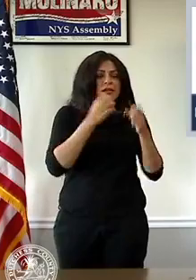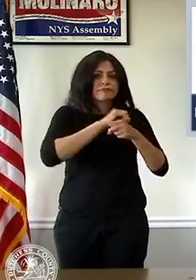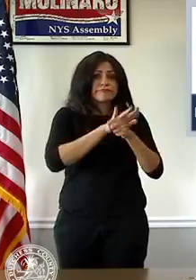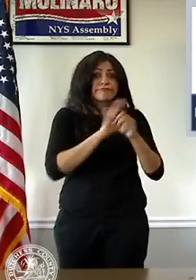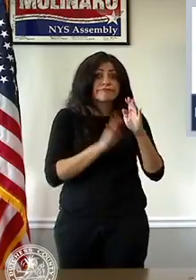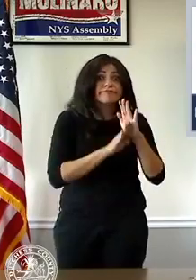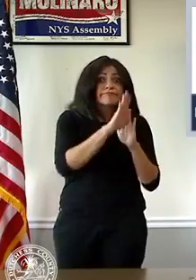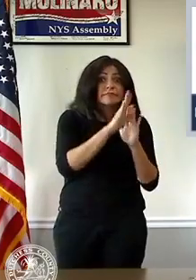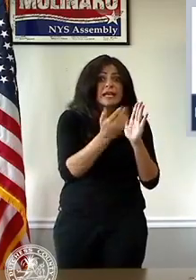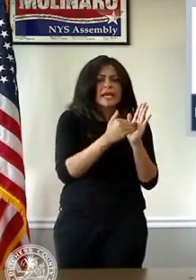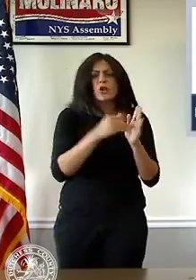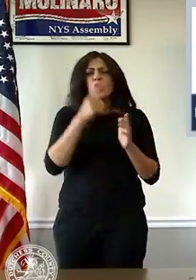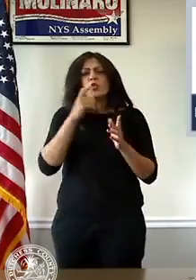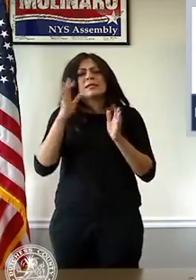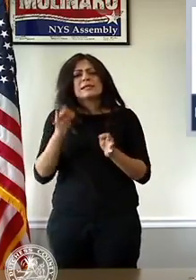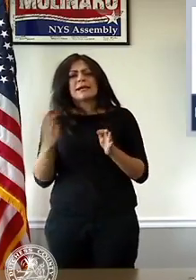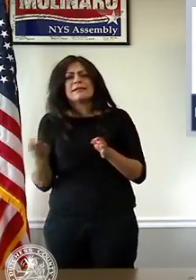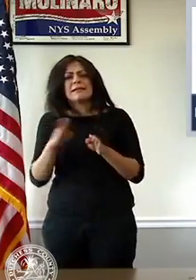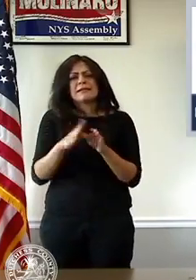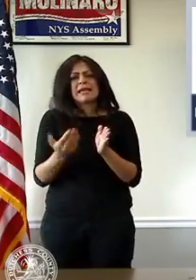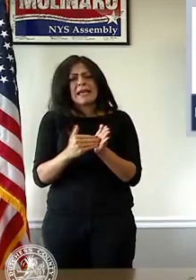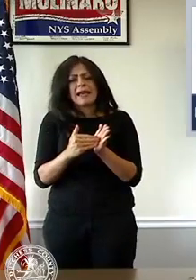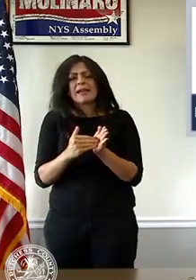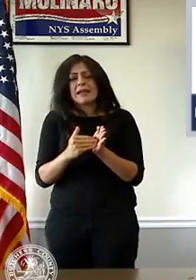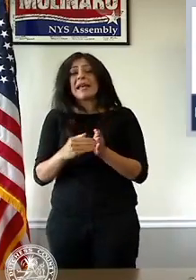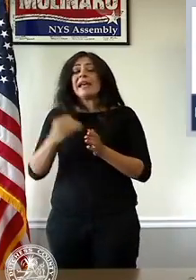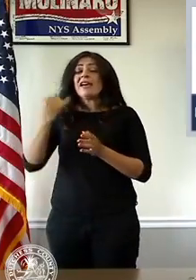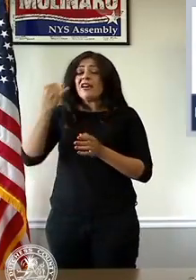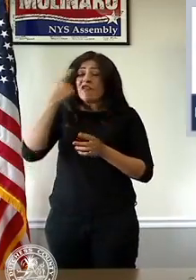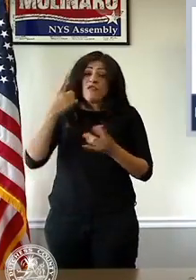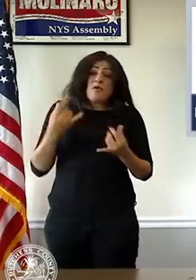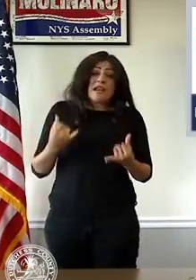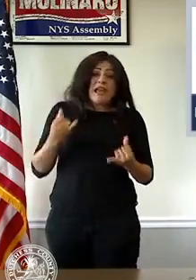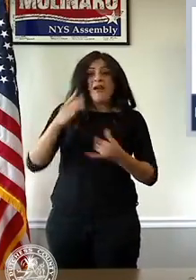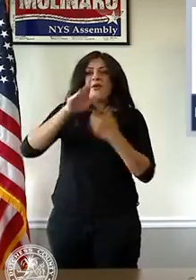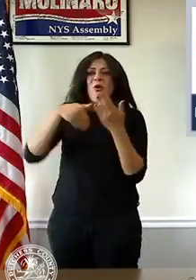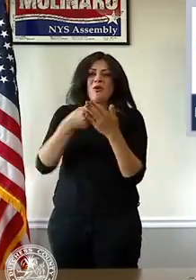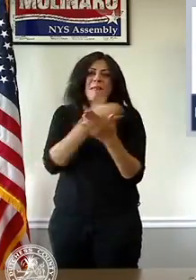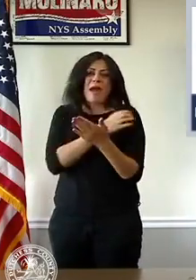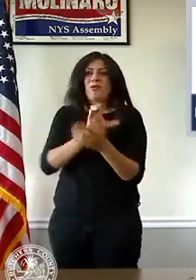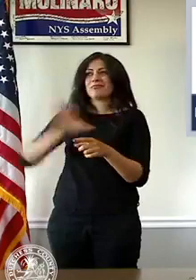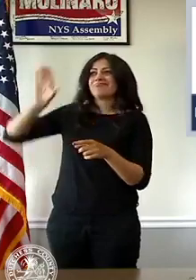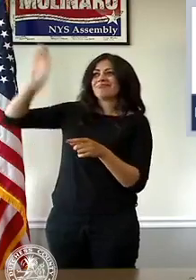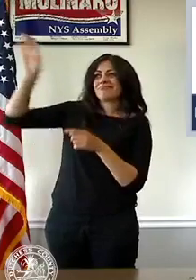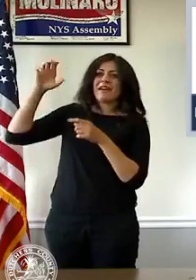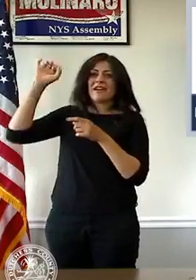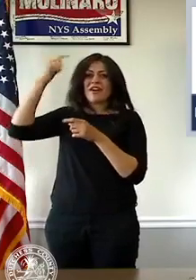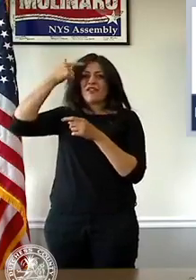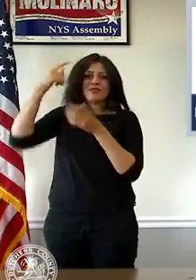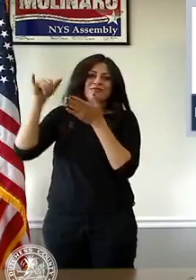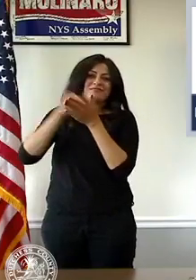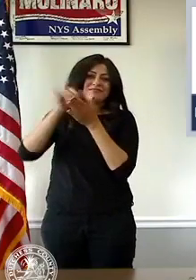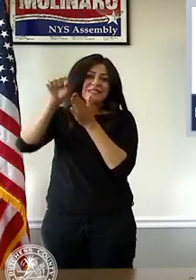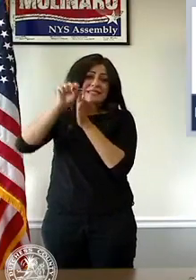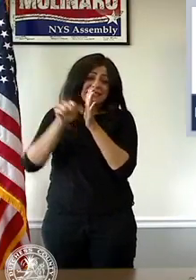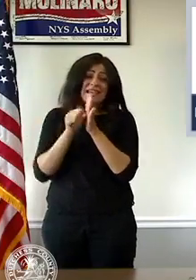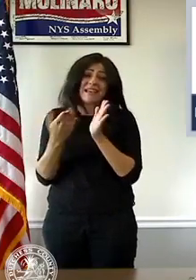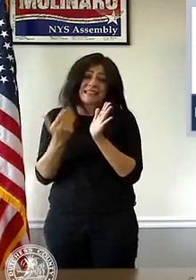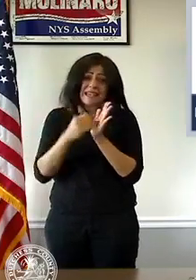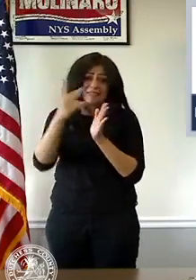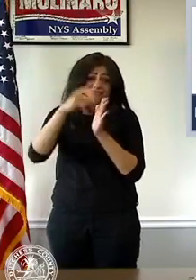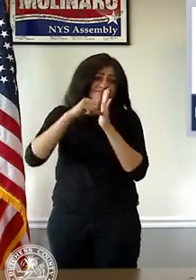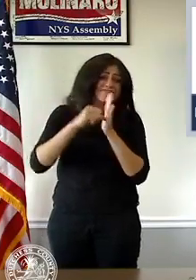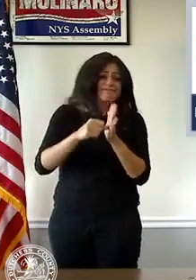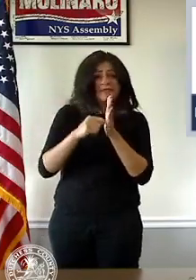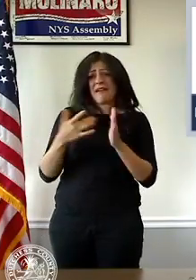nothing changes, it will be and remain the decision of the governor of the state of New York. And I'd argue with you again that we